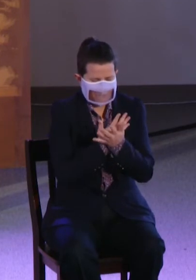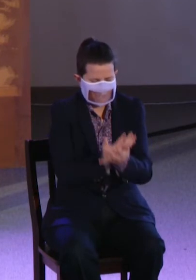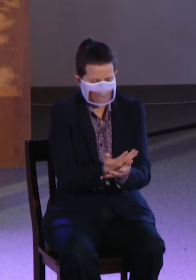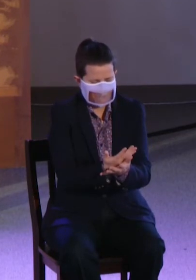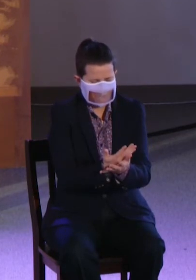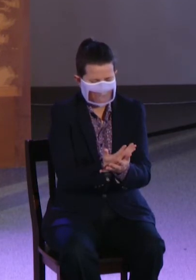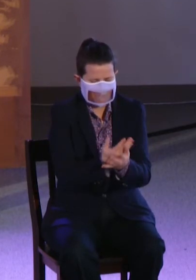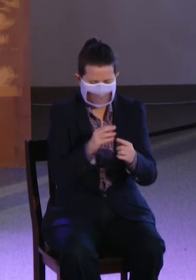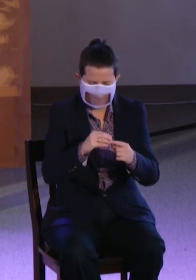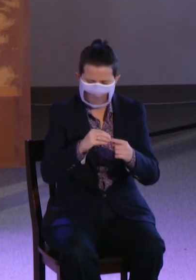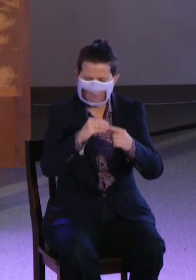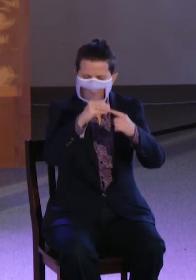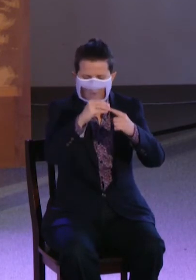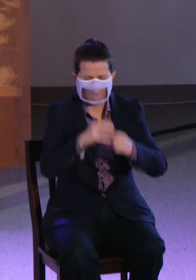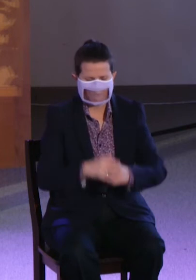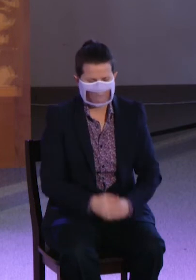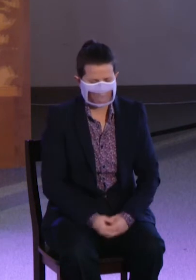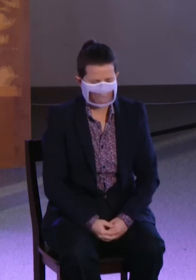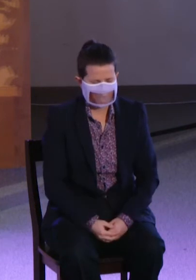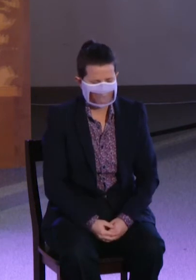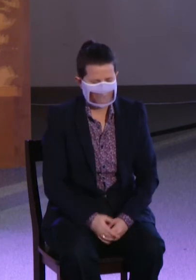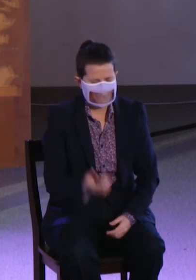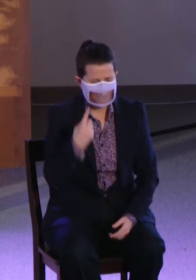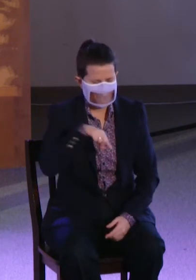Nobody can express exactly like we can.